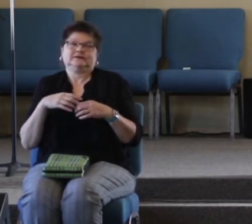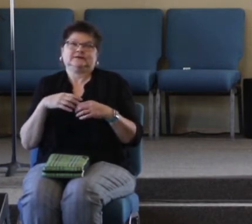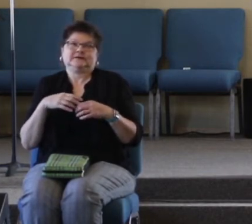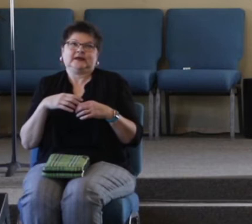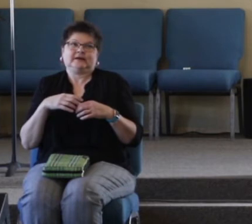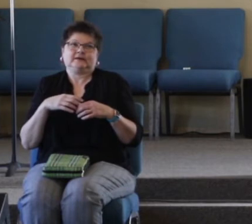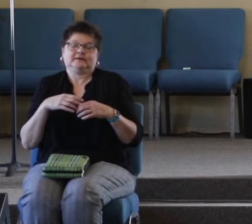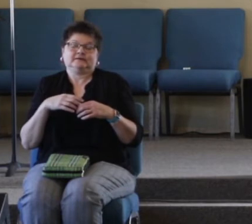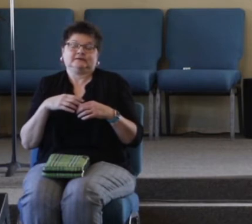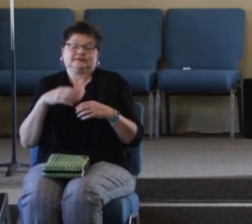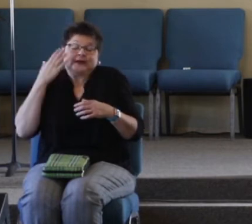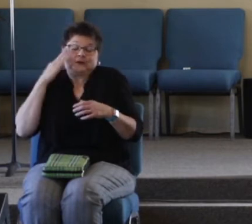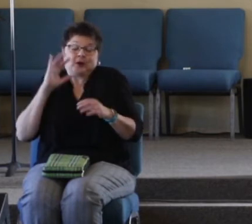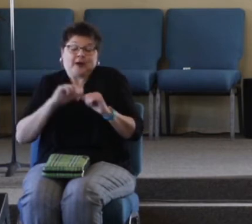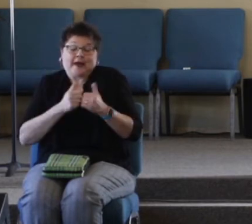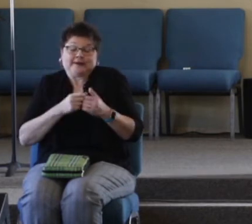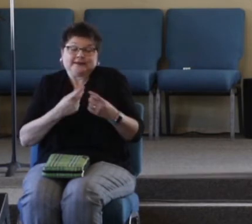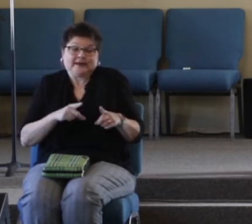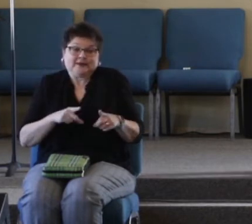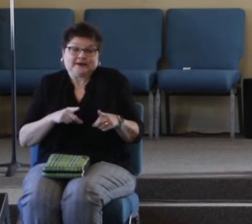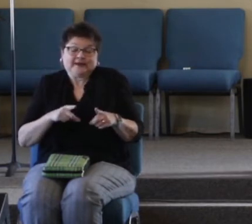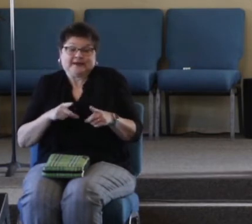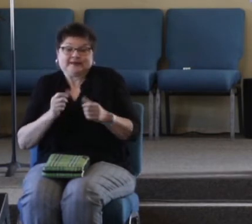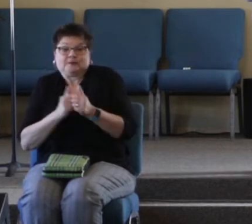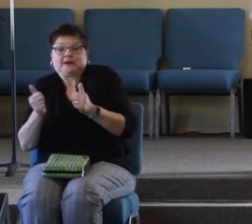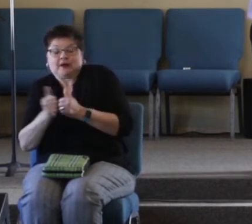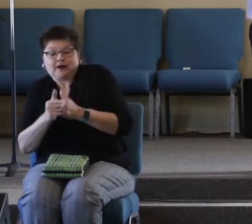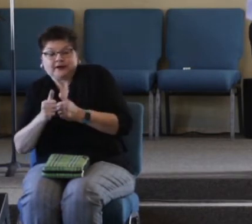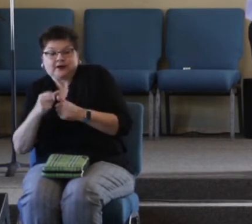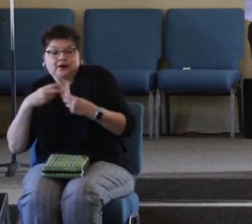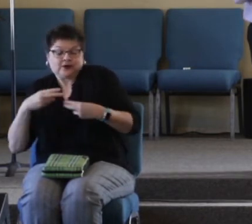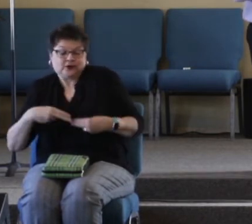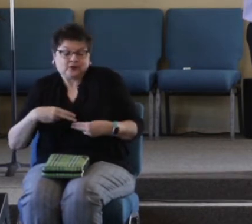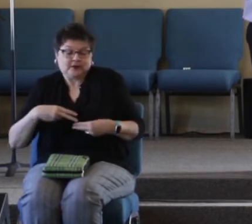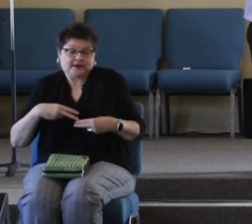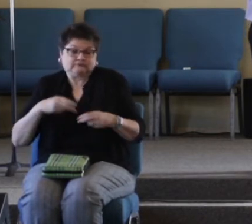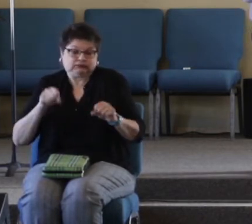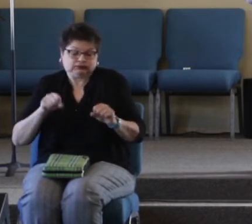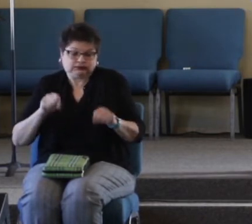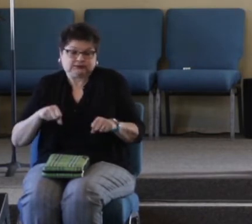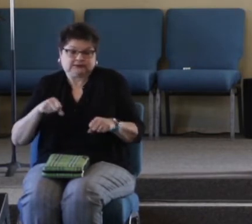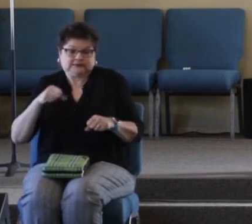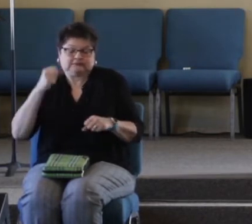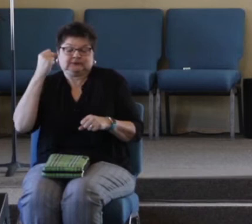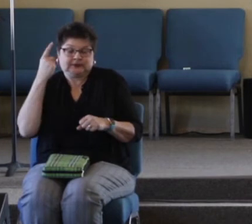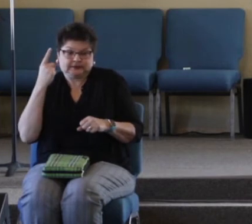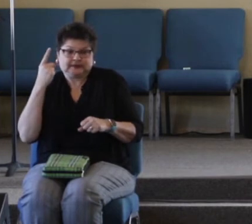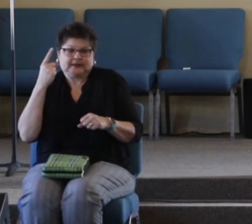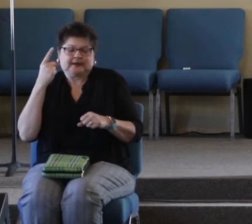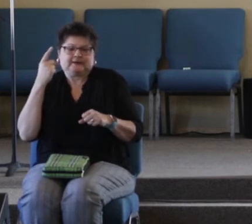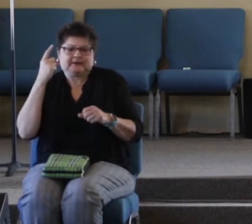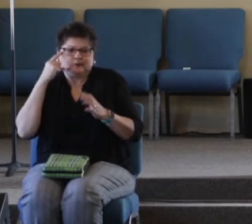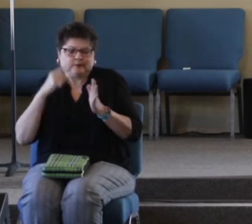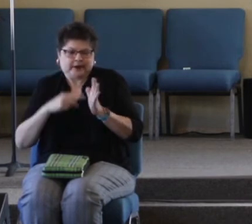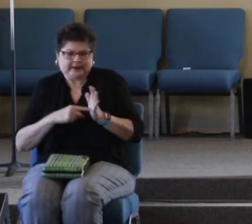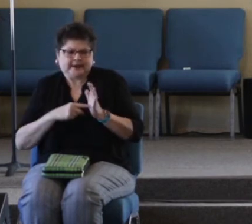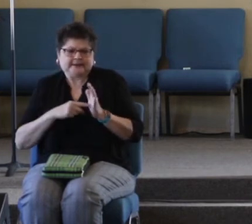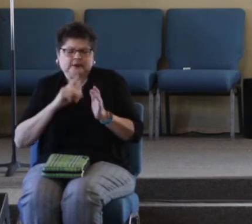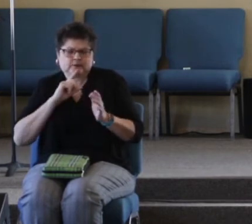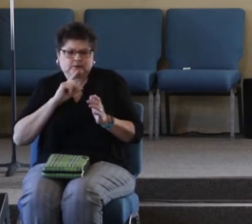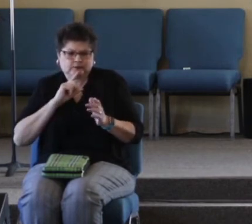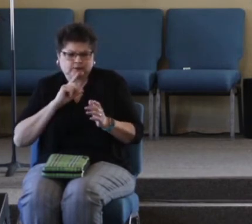happened before. It's beyond our human capacity to recognize and really